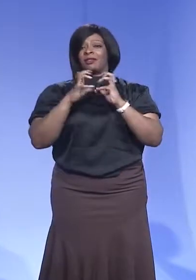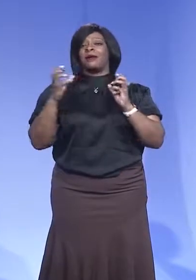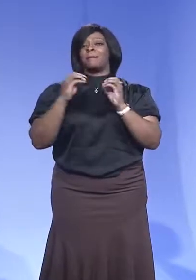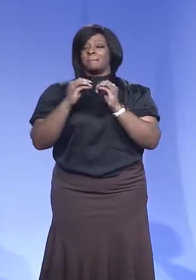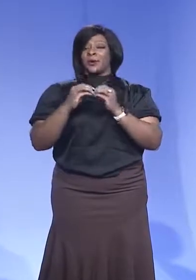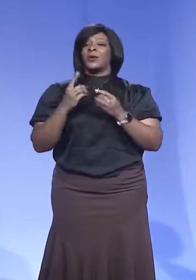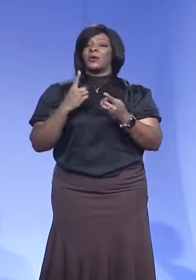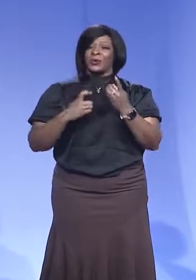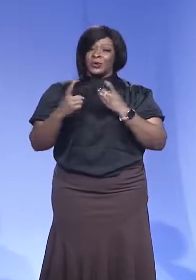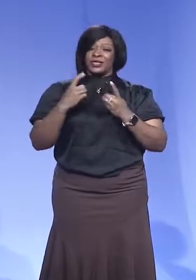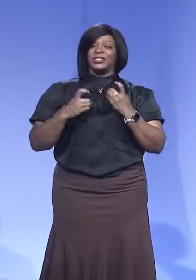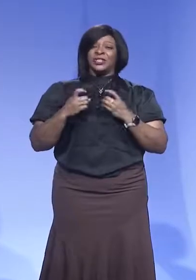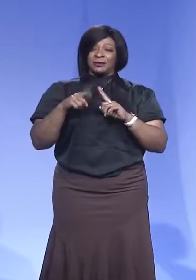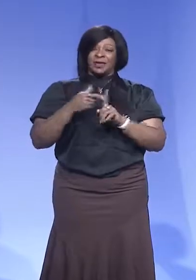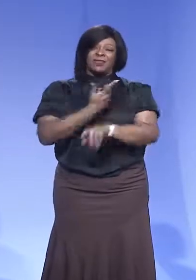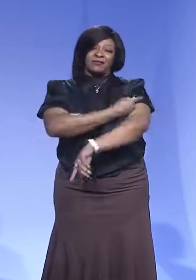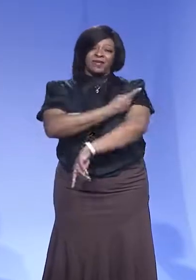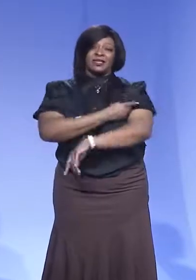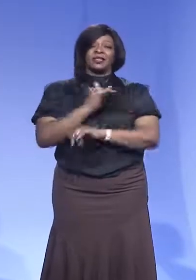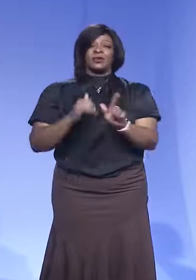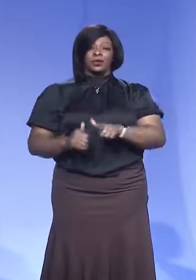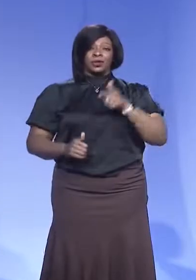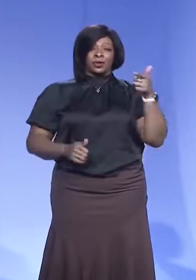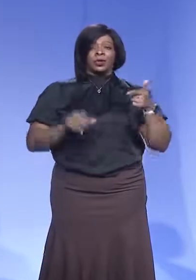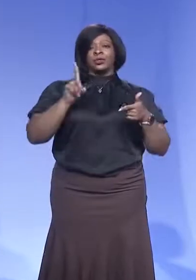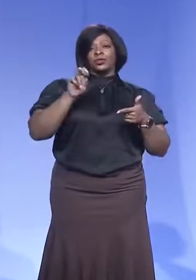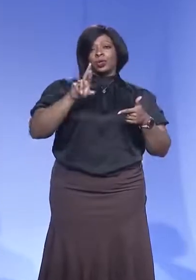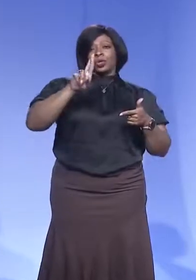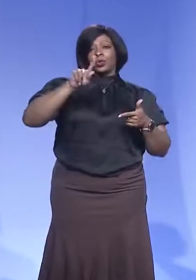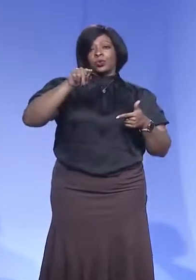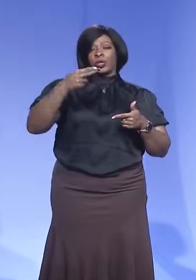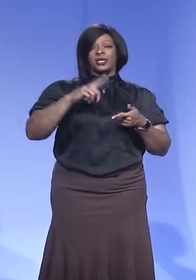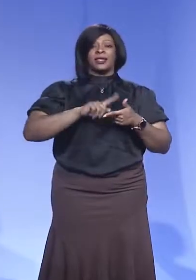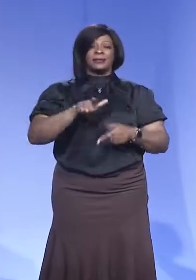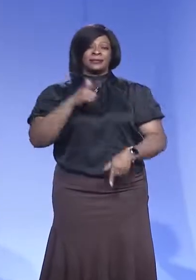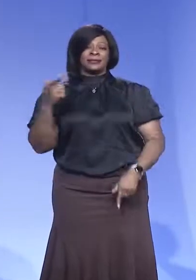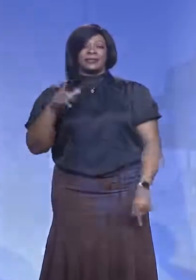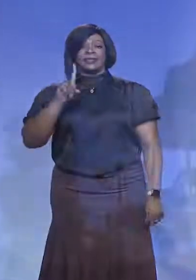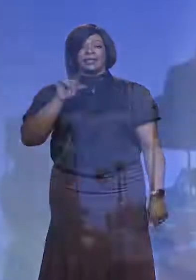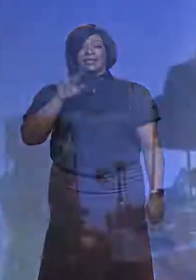questions about vaccine. So again, turn it over to Dr. Randolph and then David Williams.